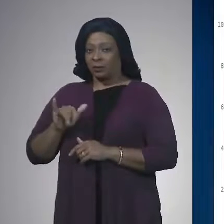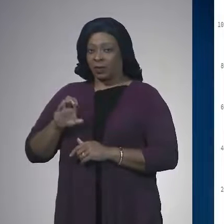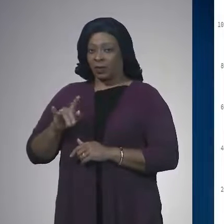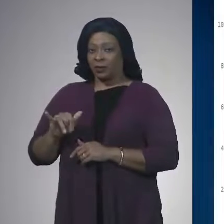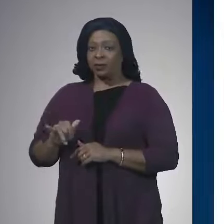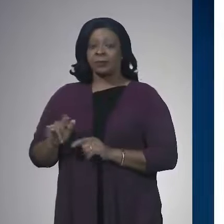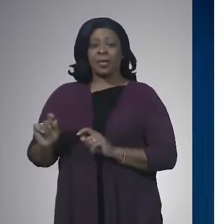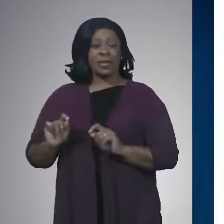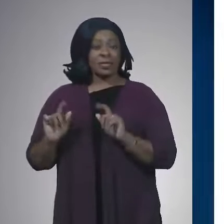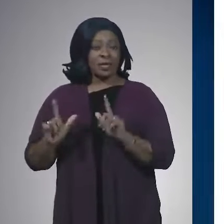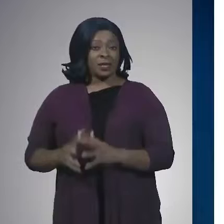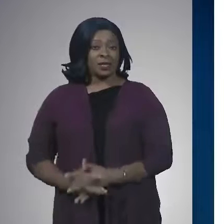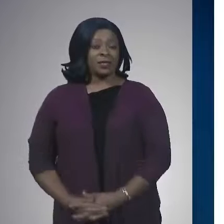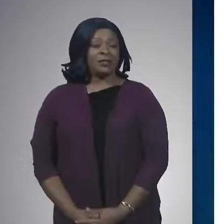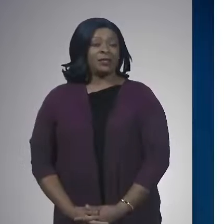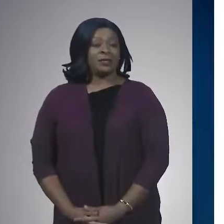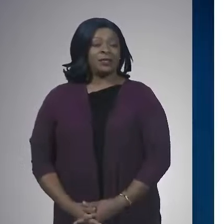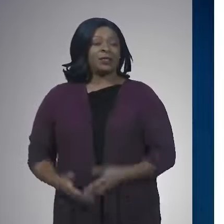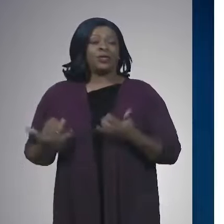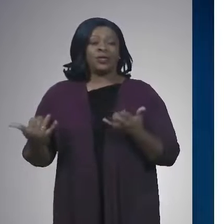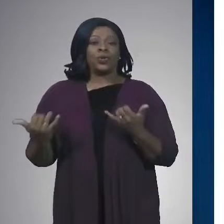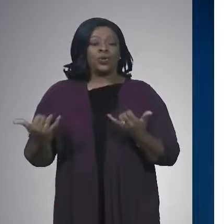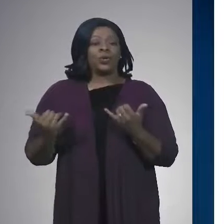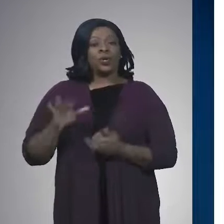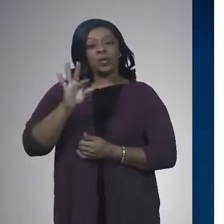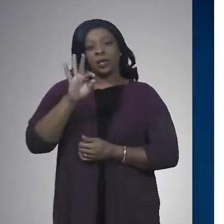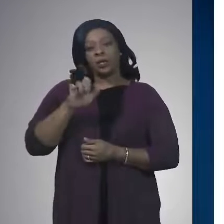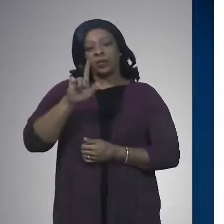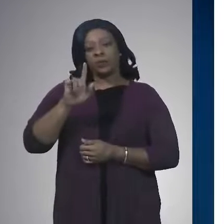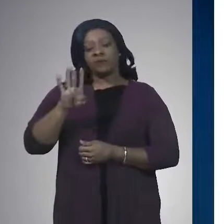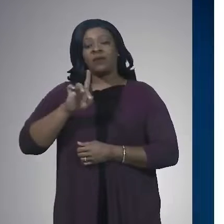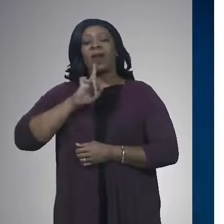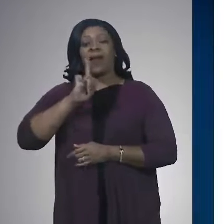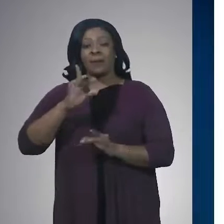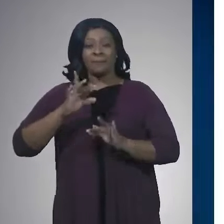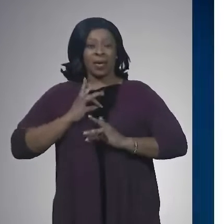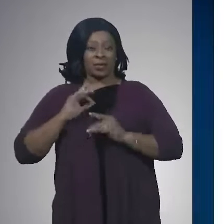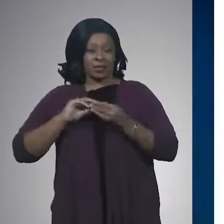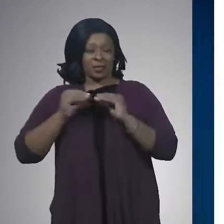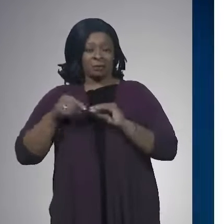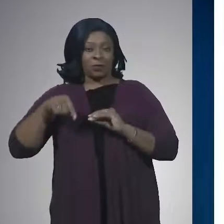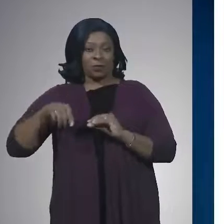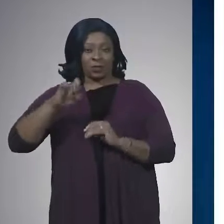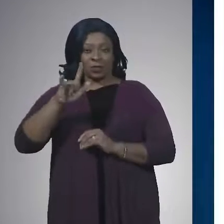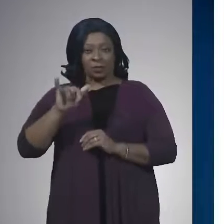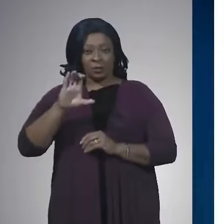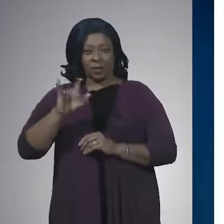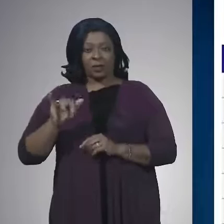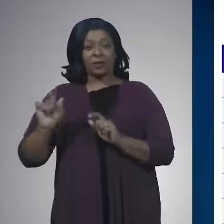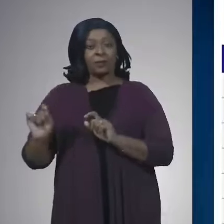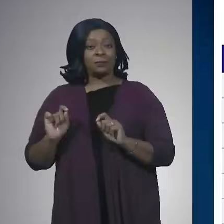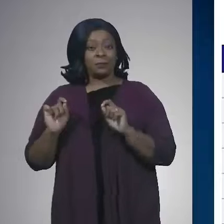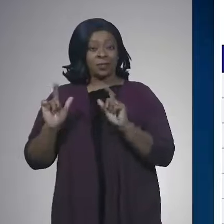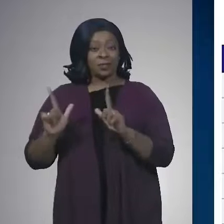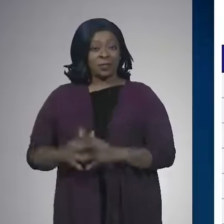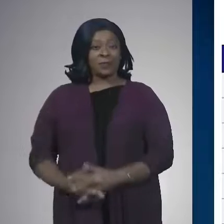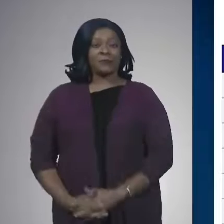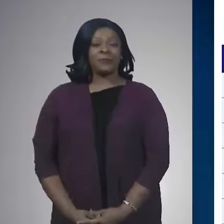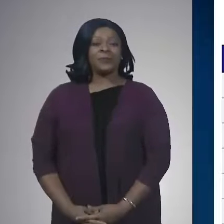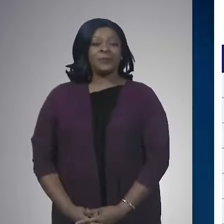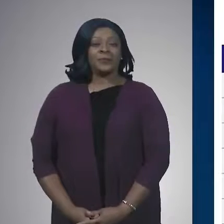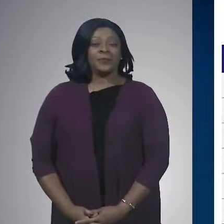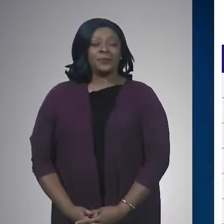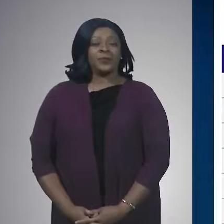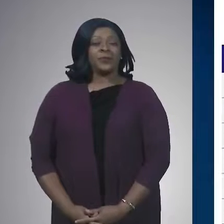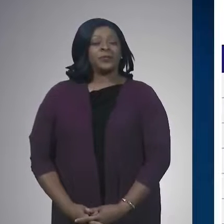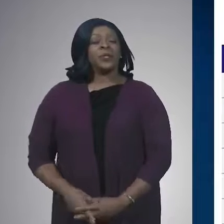slide. Currently, there are 924 active cases in Shelby County. Next slide. And when you